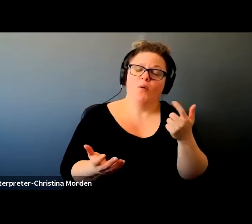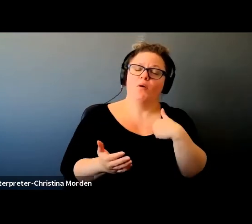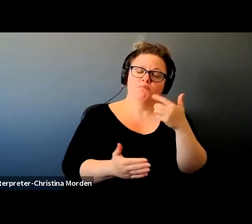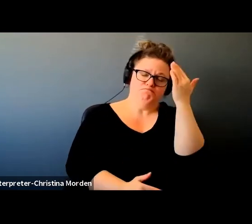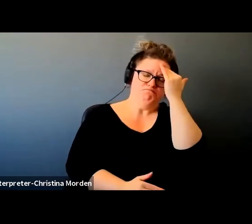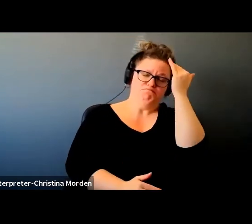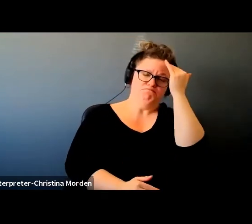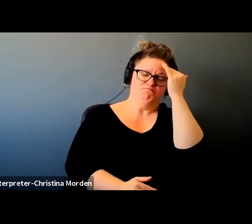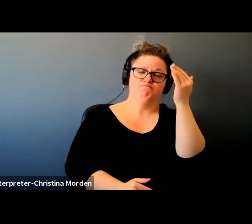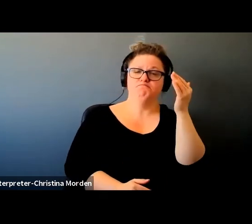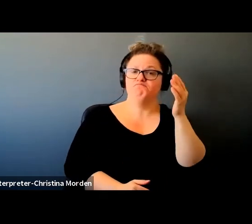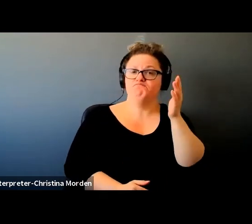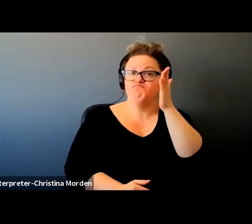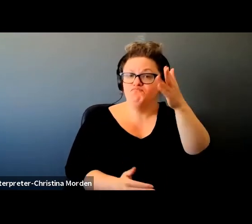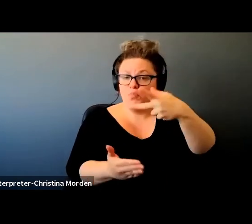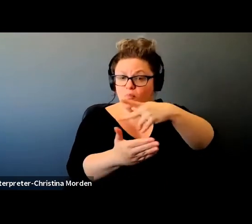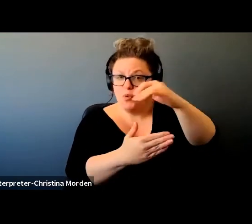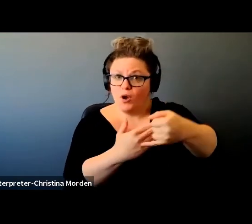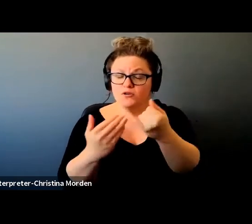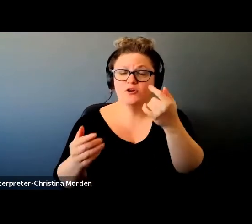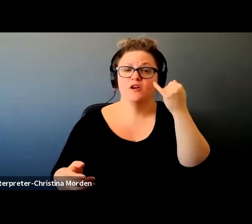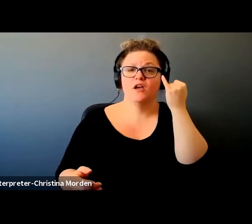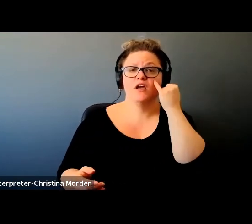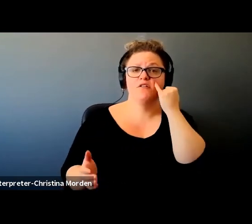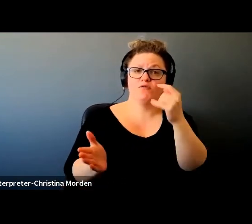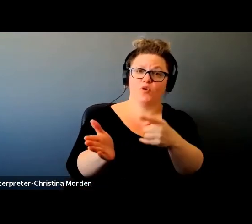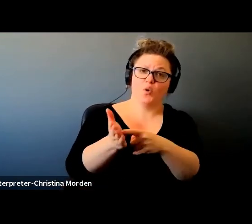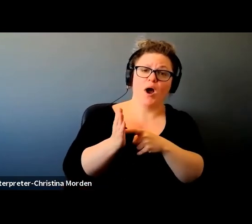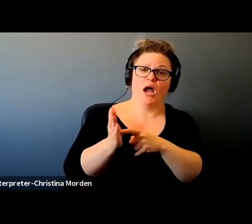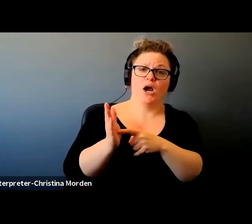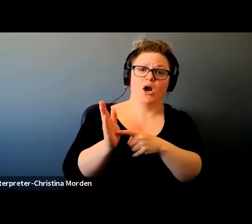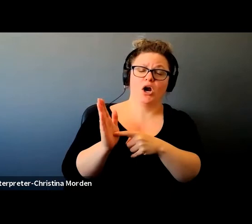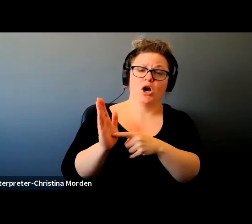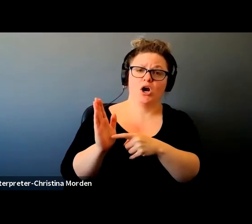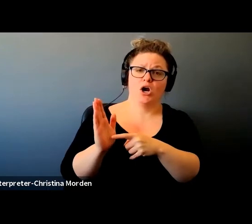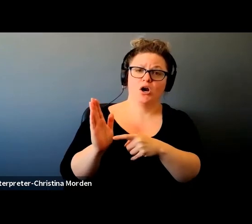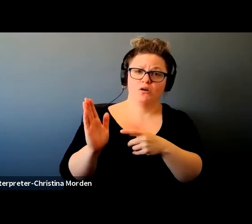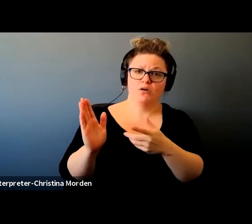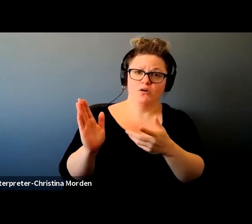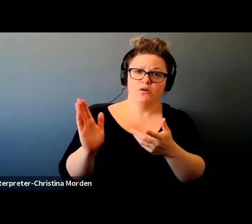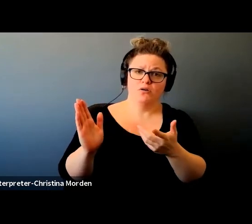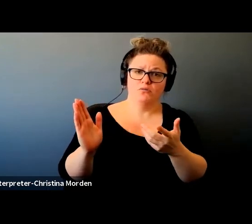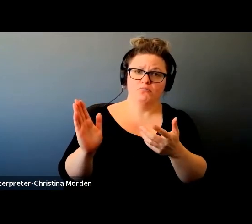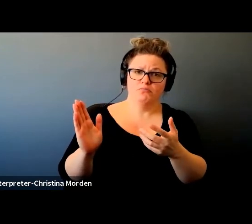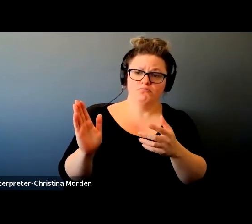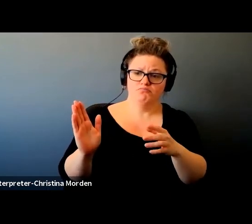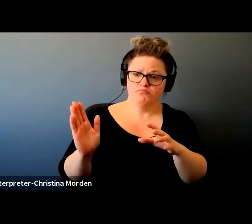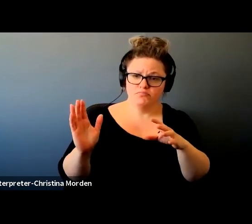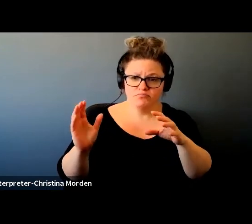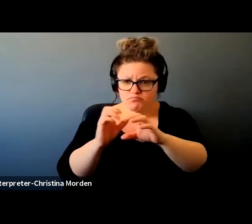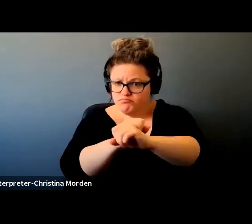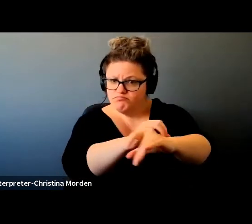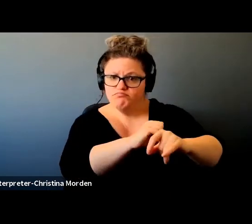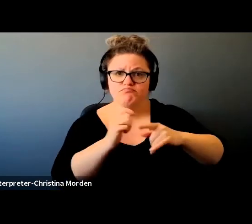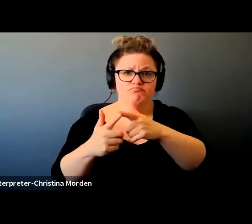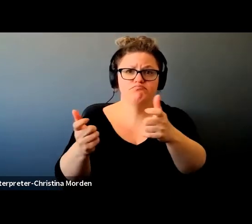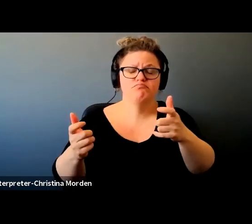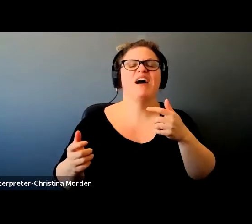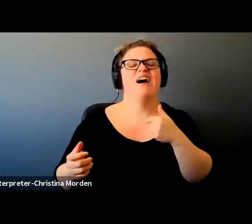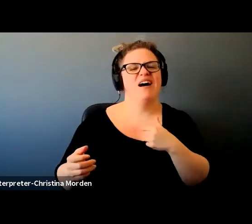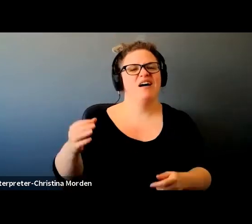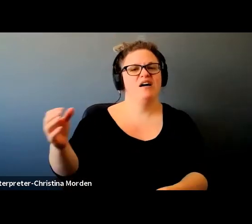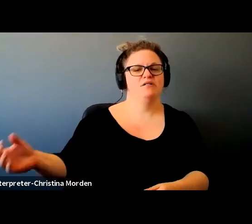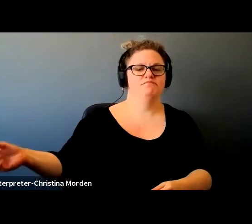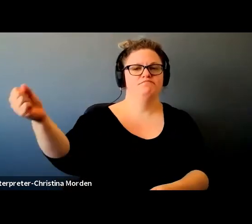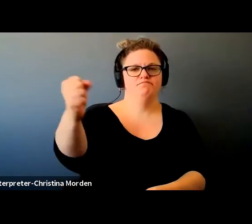I'm involved in anything that needs that kind of public outreach, I budget someone who I hire, who their